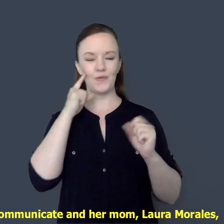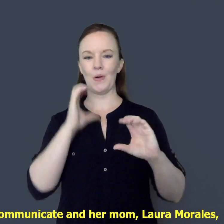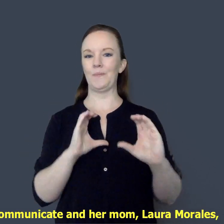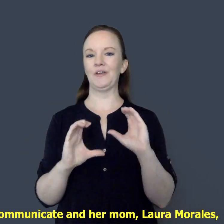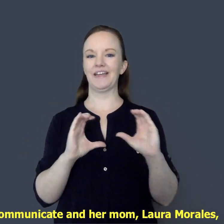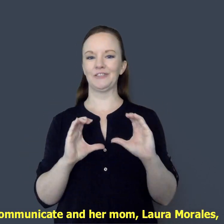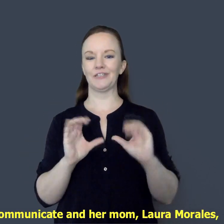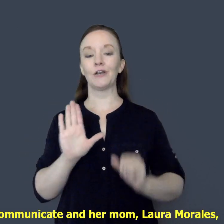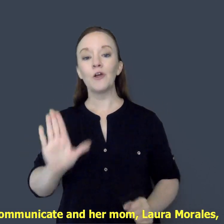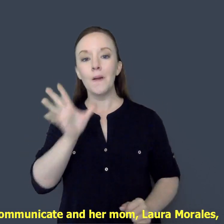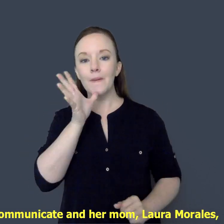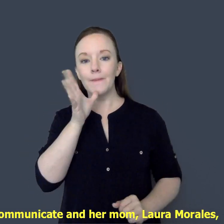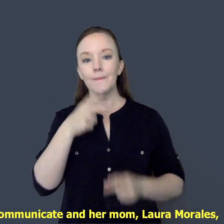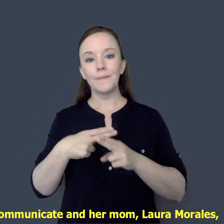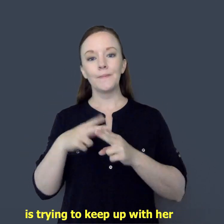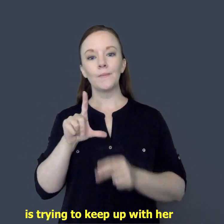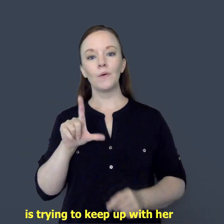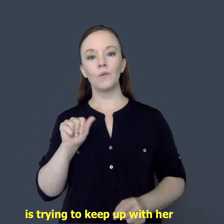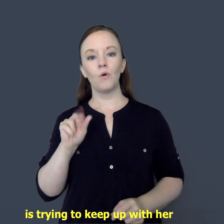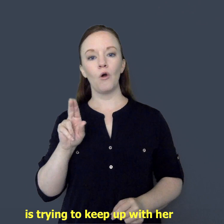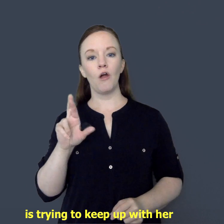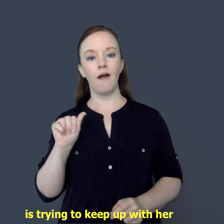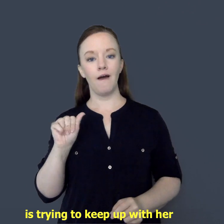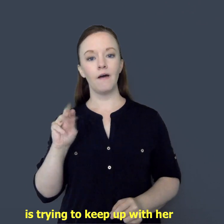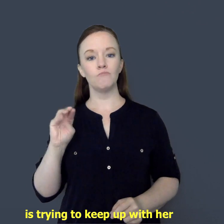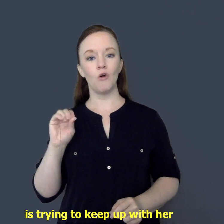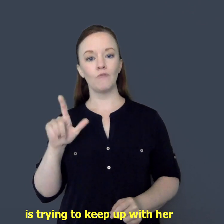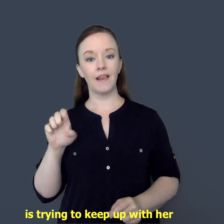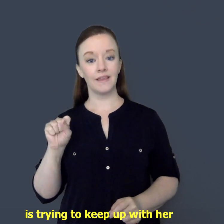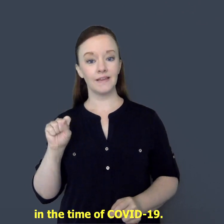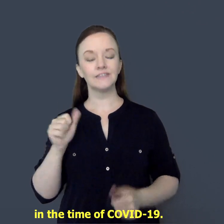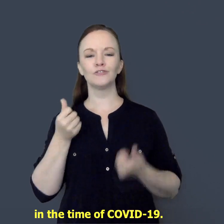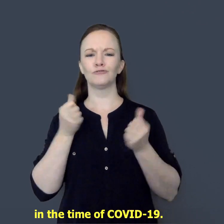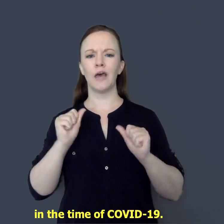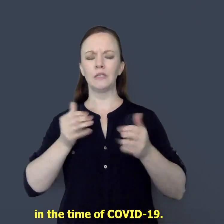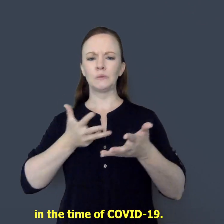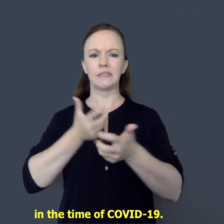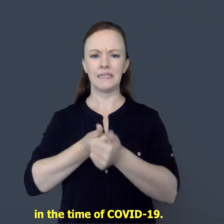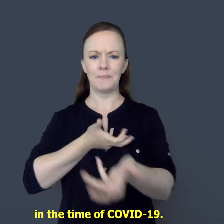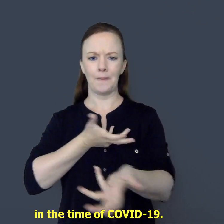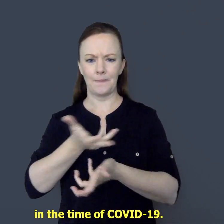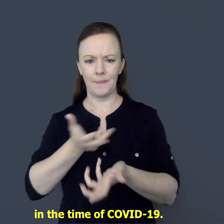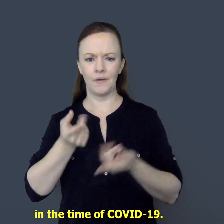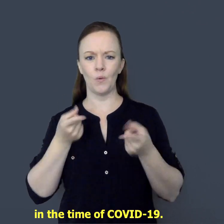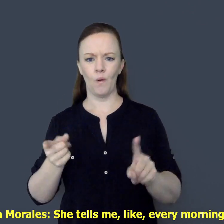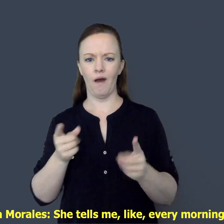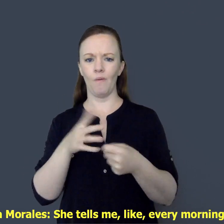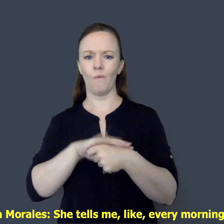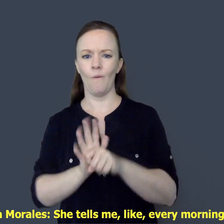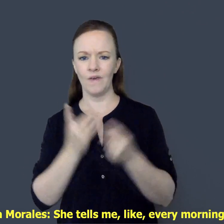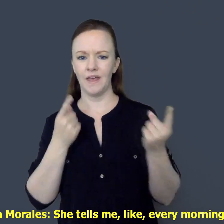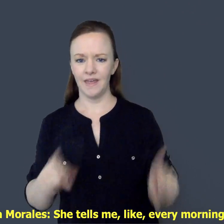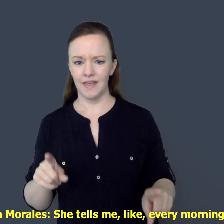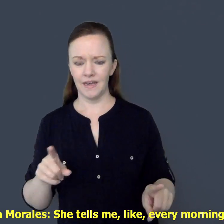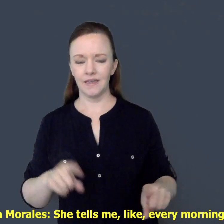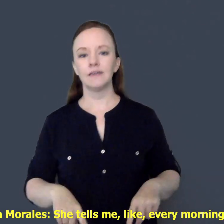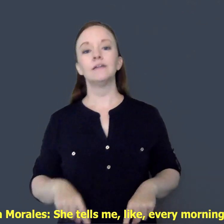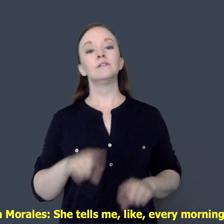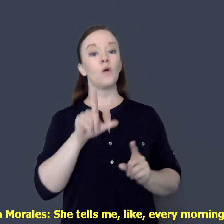and her mom, Laura Morales, is trying to keep up with her in the time of COVID-19. She tells me, like, every morning,